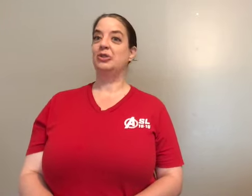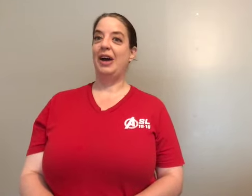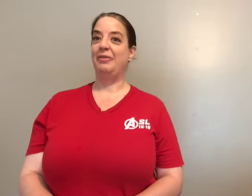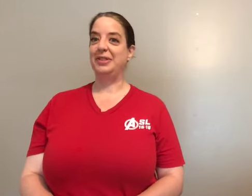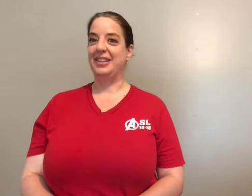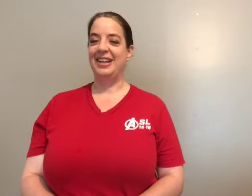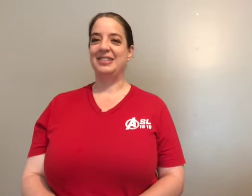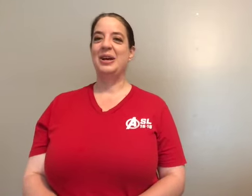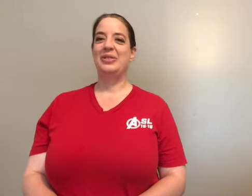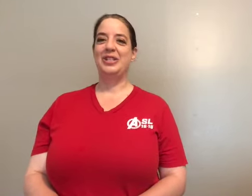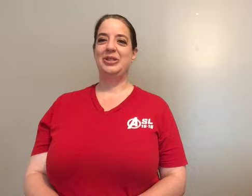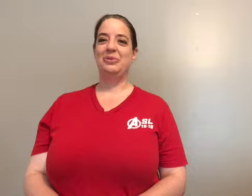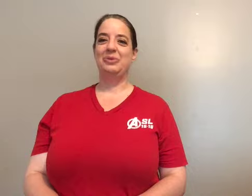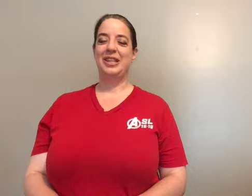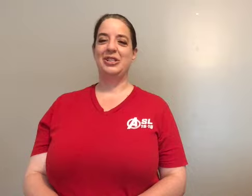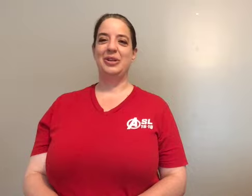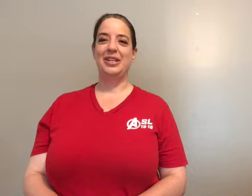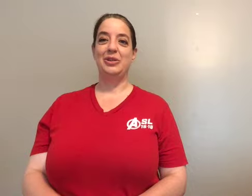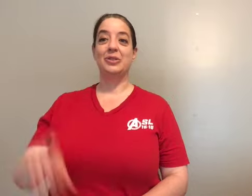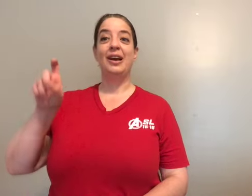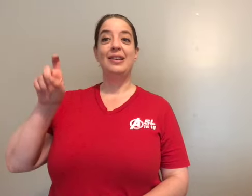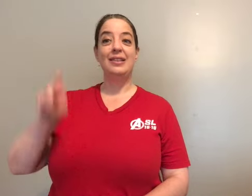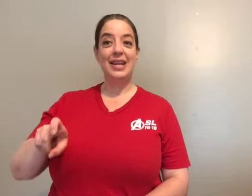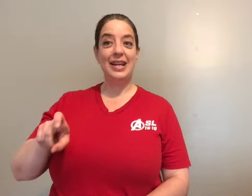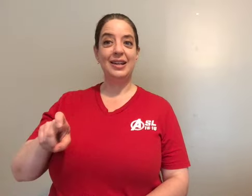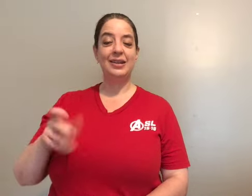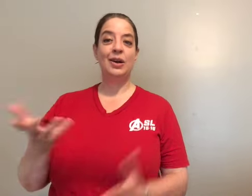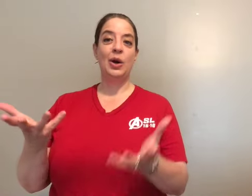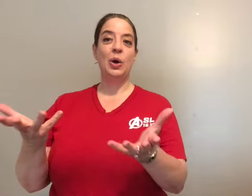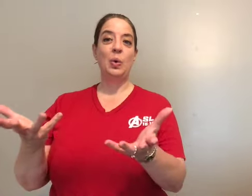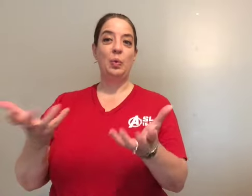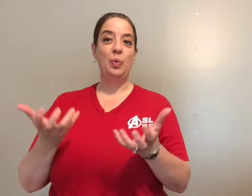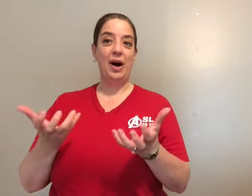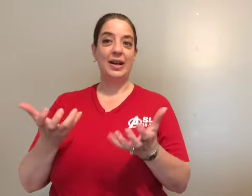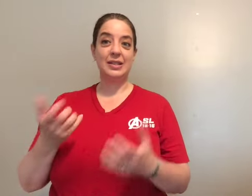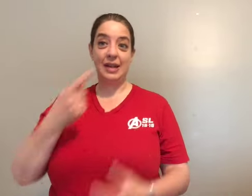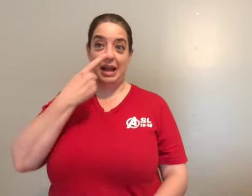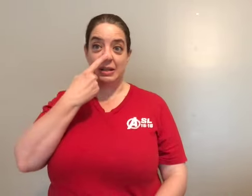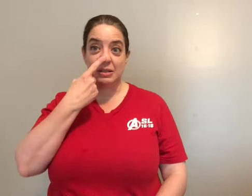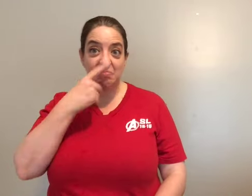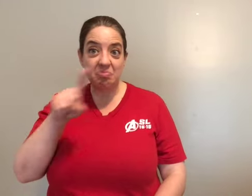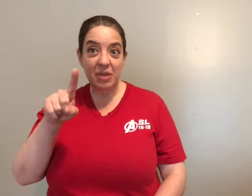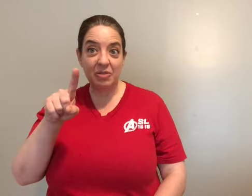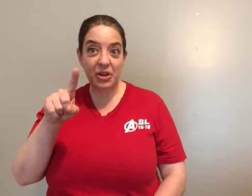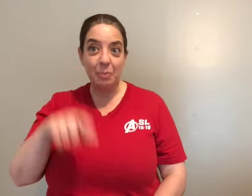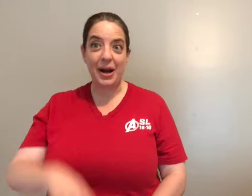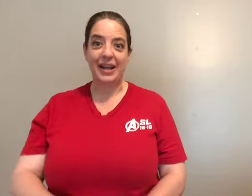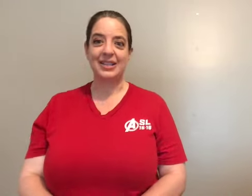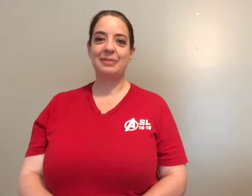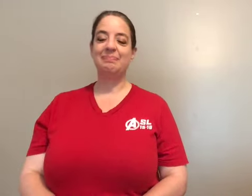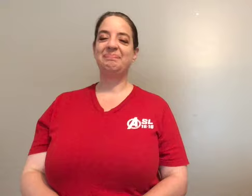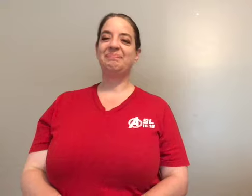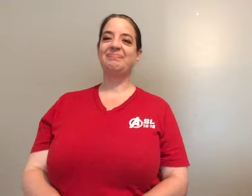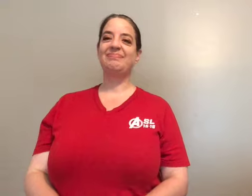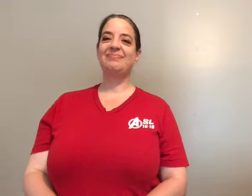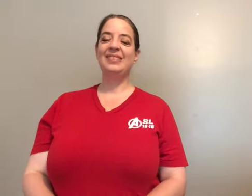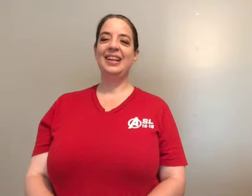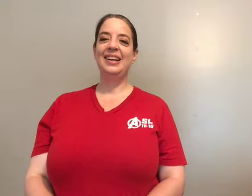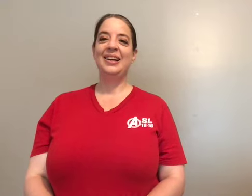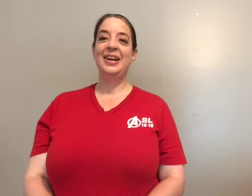survival signs that you can use. Need, want, and if you don't mind.